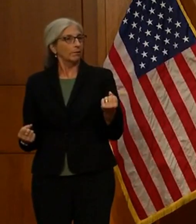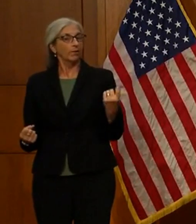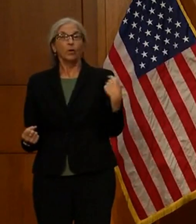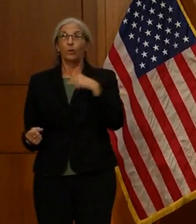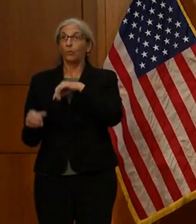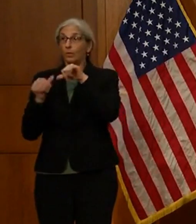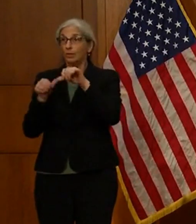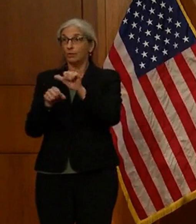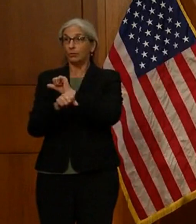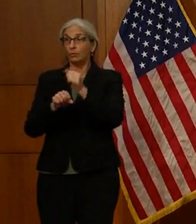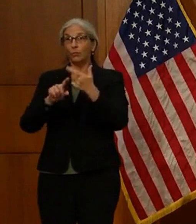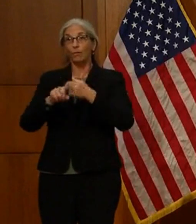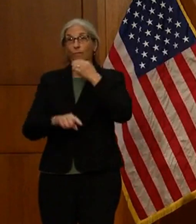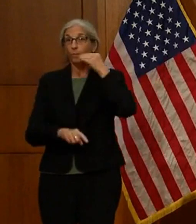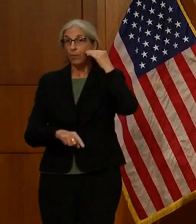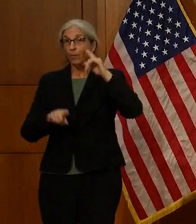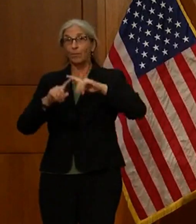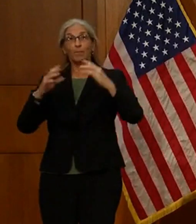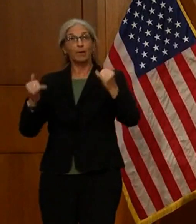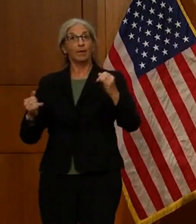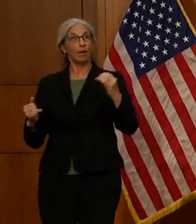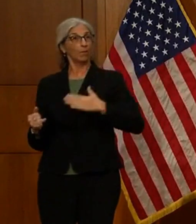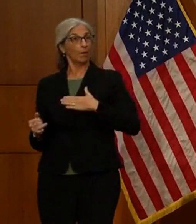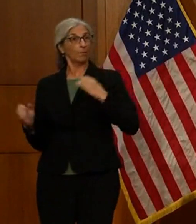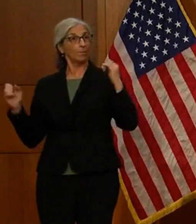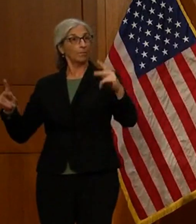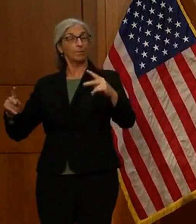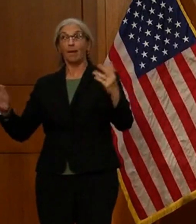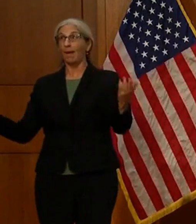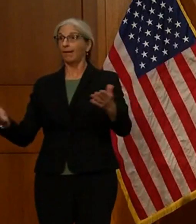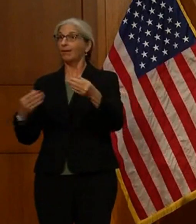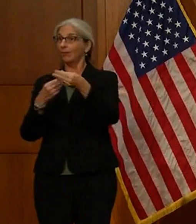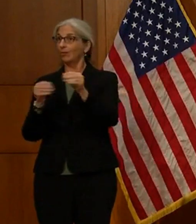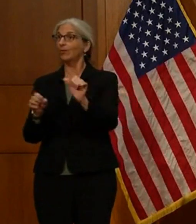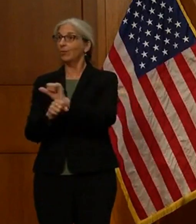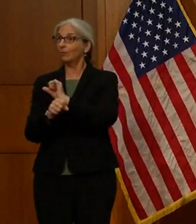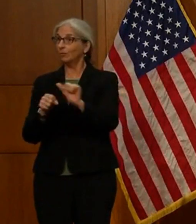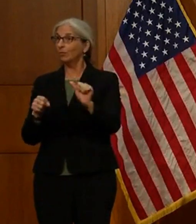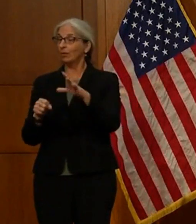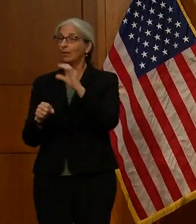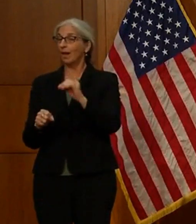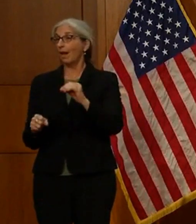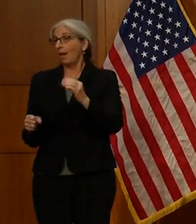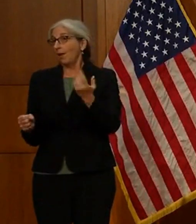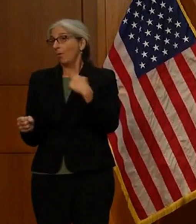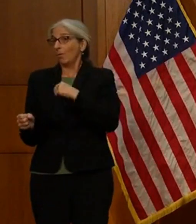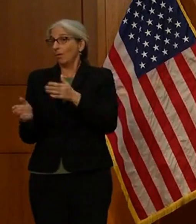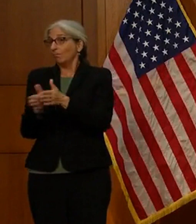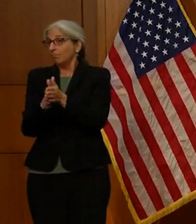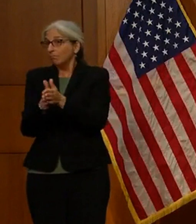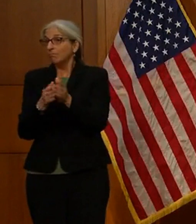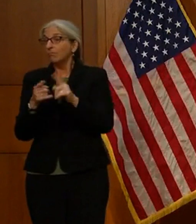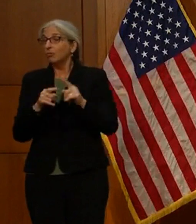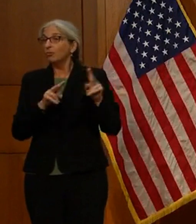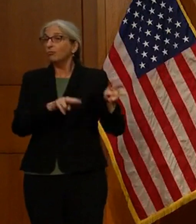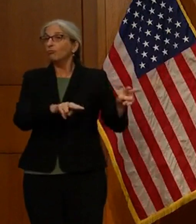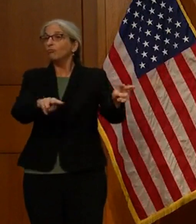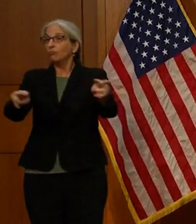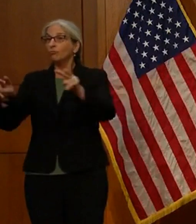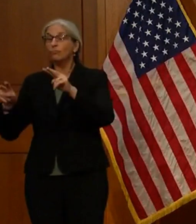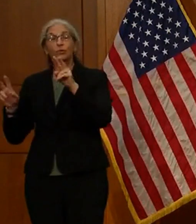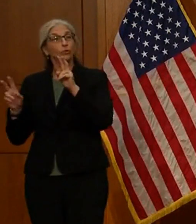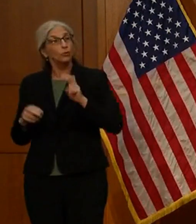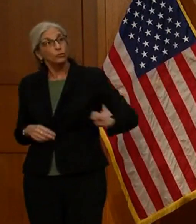home. But we're glad to be back in the office. We look forward to being back on the road to governing the Commonwealth of Virginia. And in